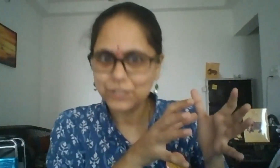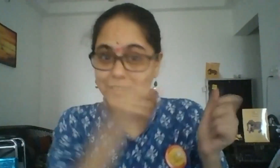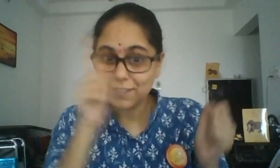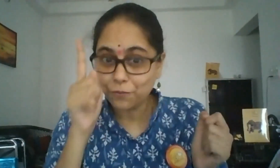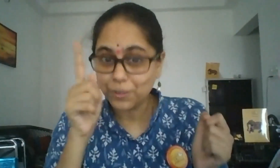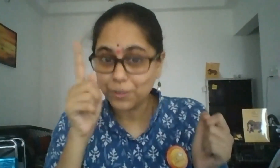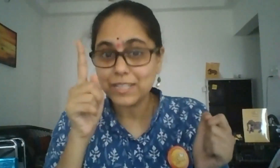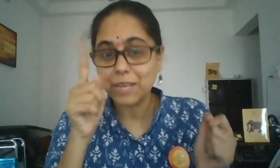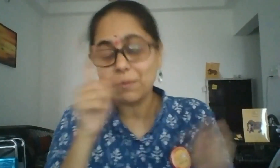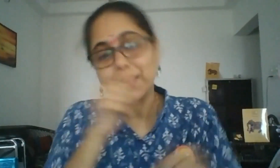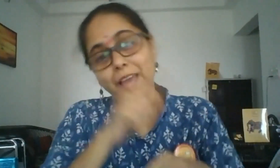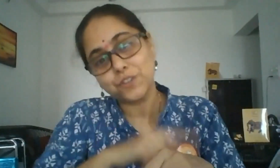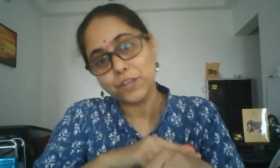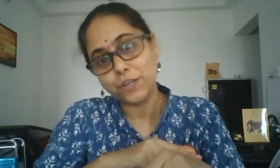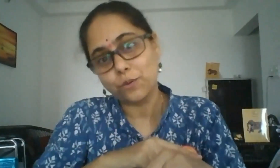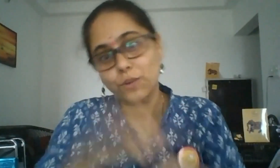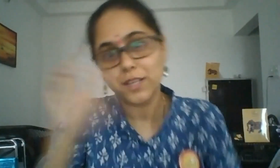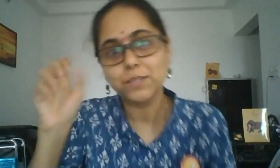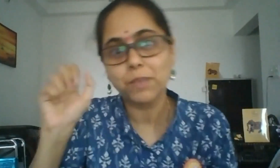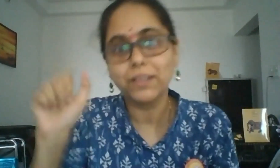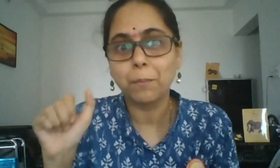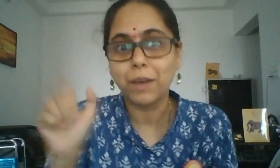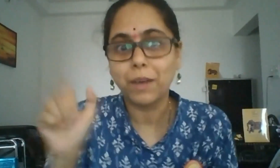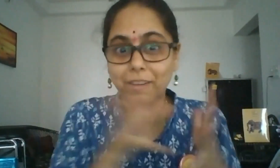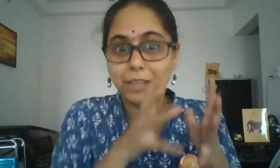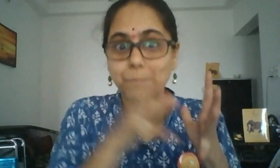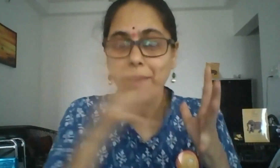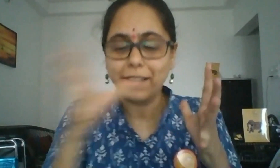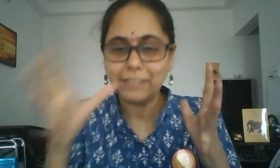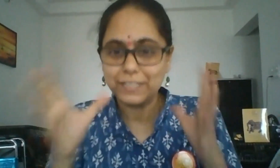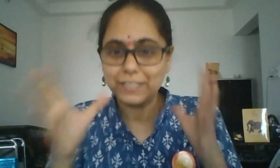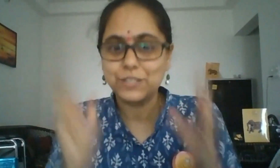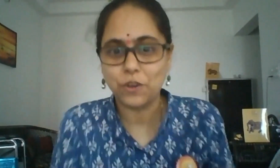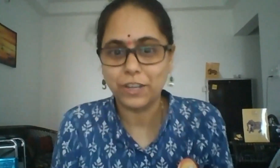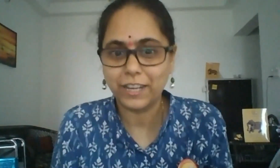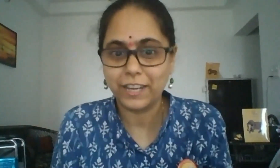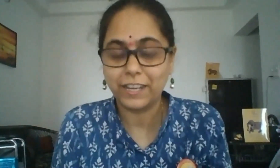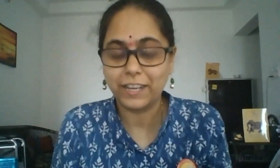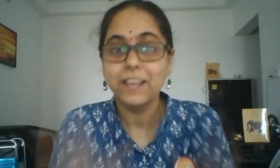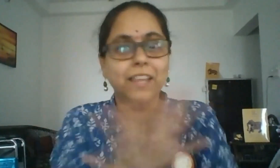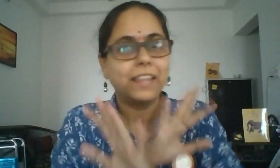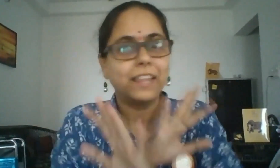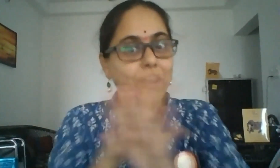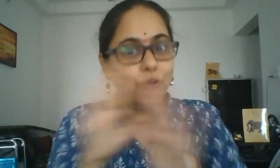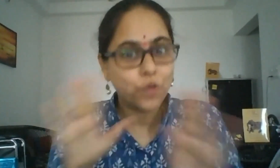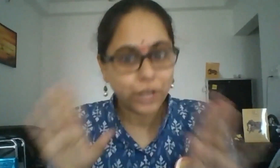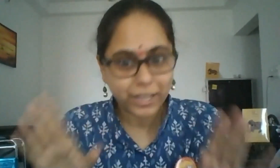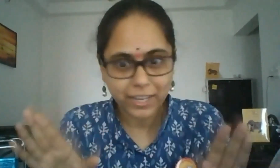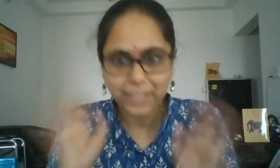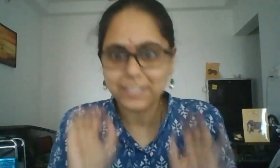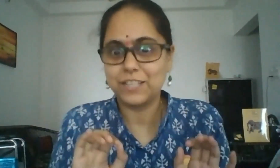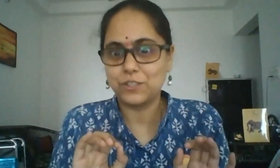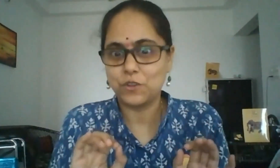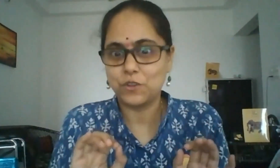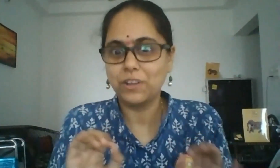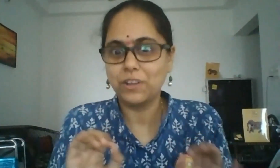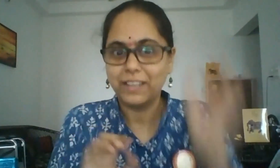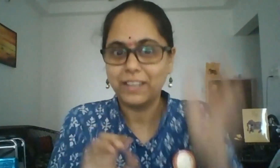the first time he actually told his mother Amma, impact that this song created. There are no retakes in this song. It is